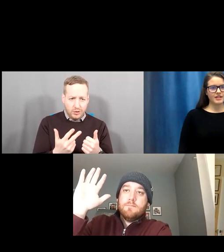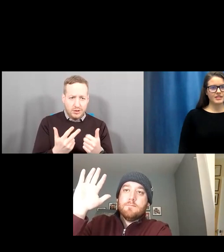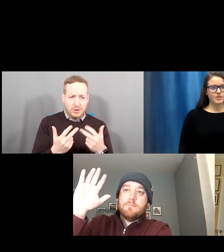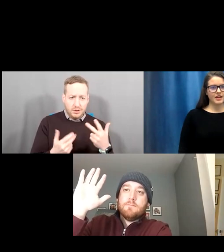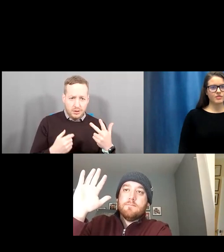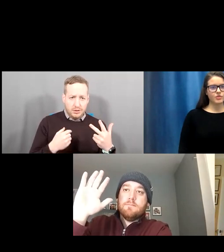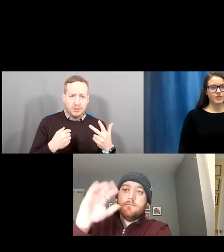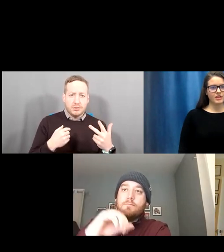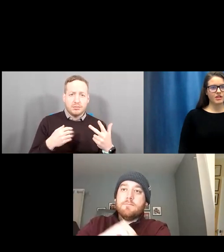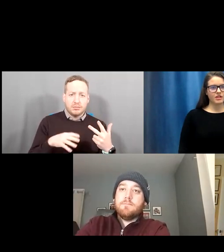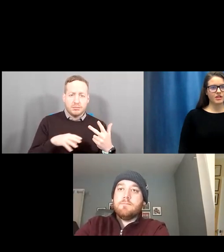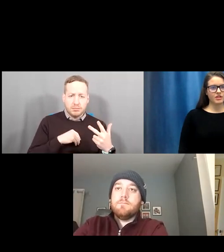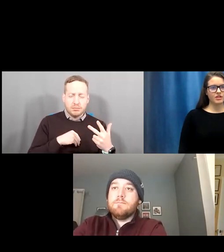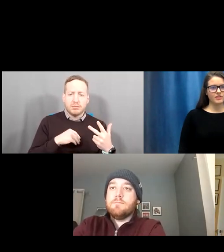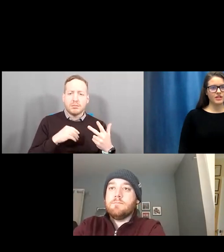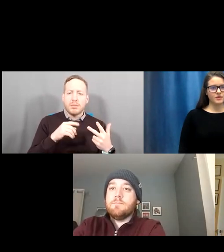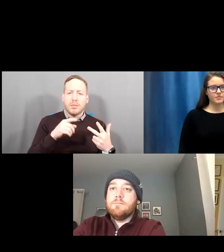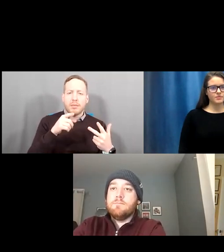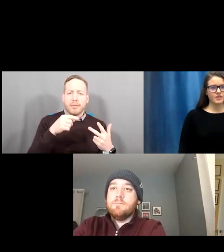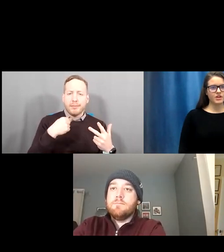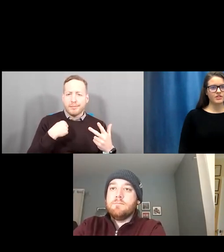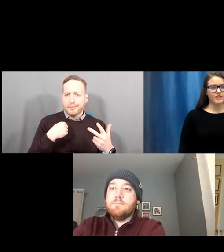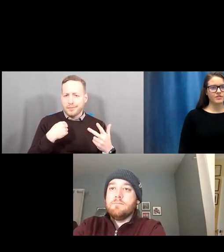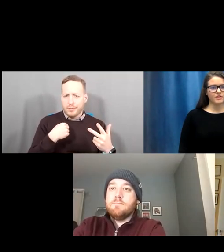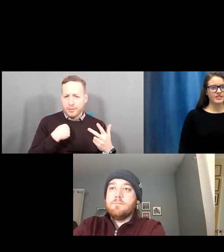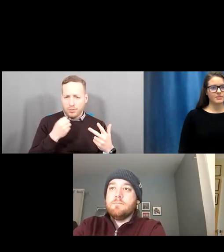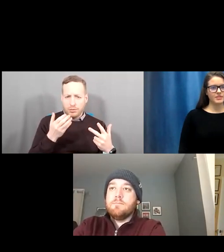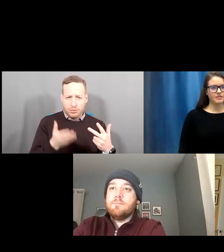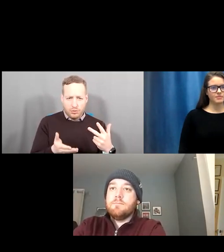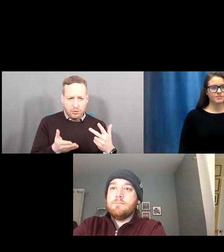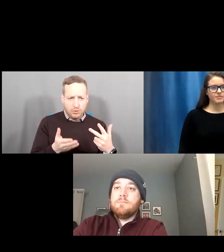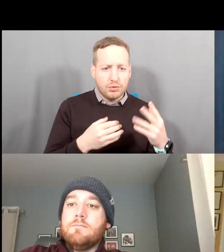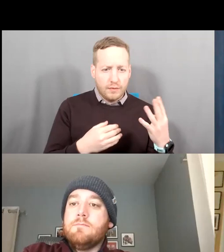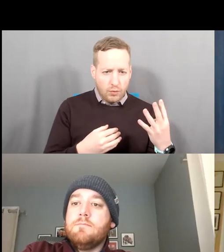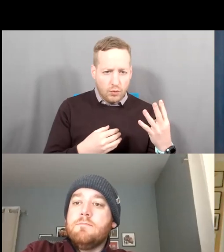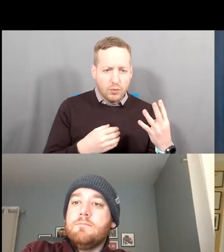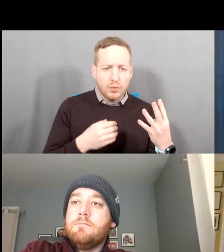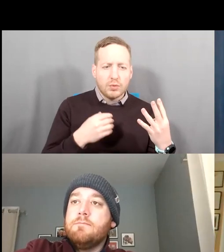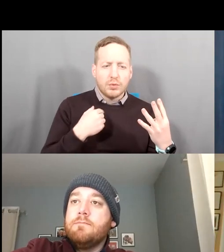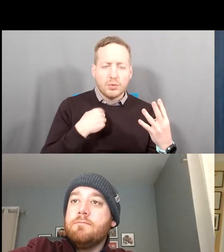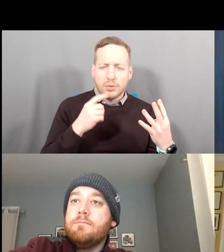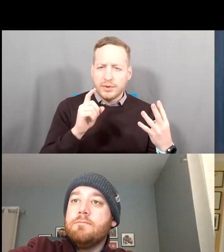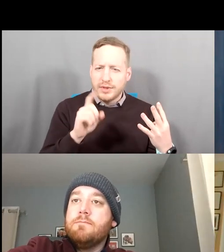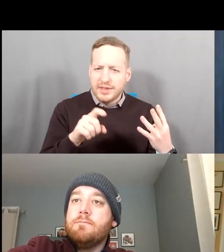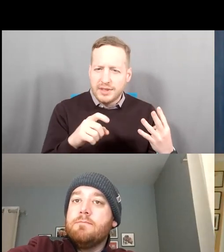I see we have 3 here on video that are in favor of accepting.